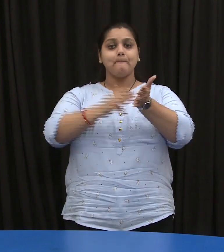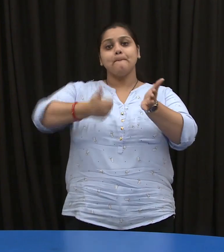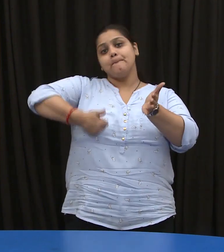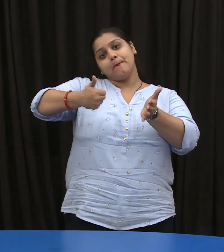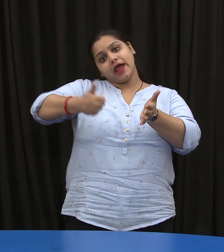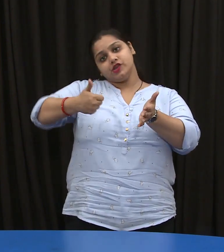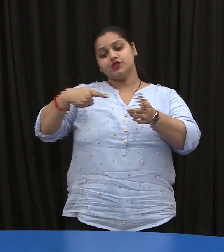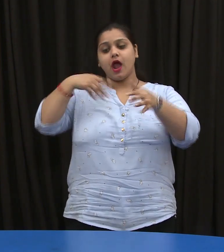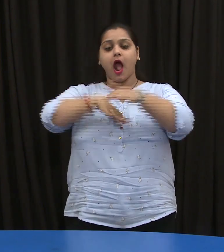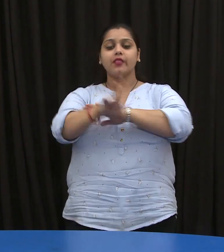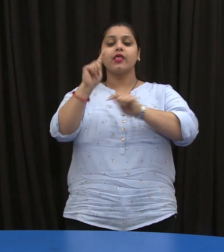resources